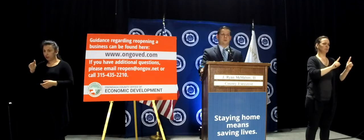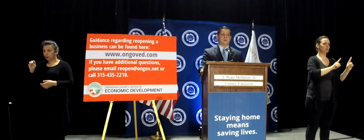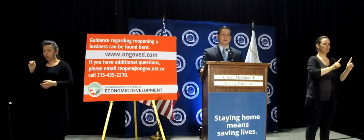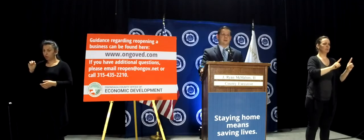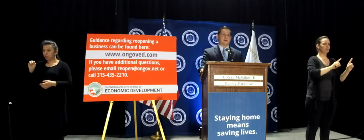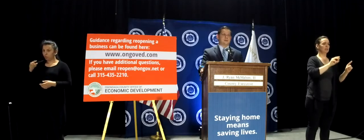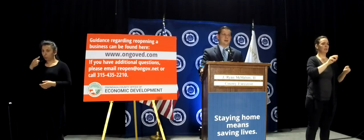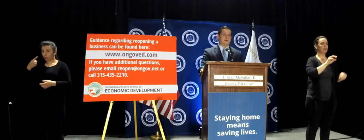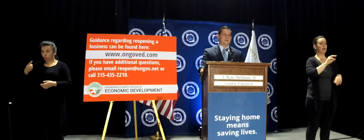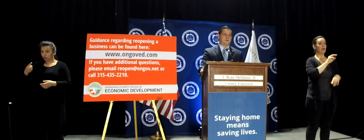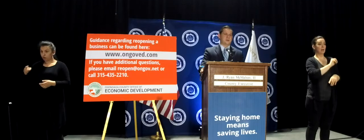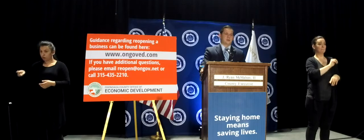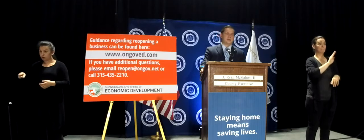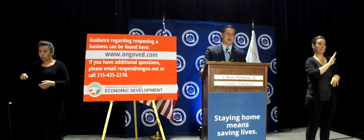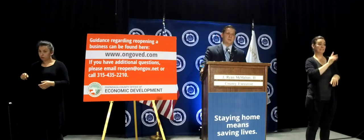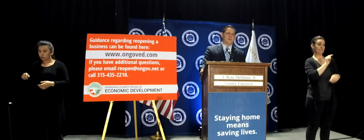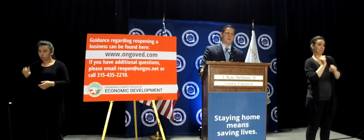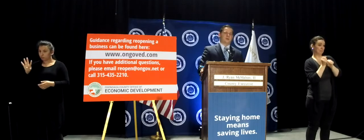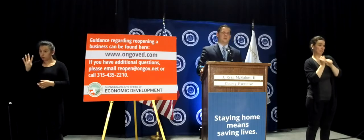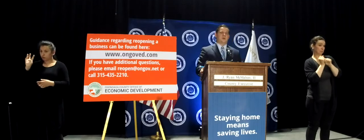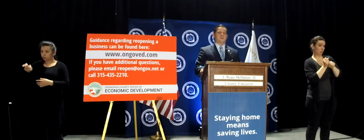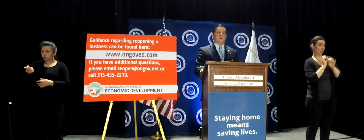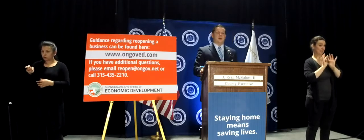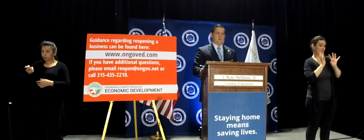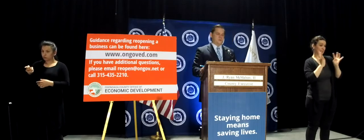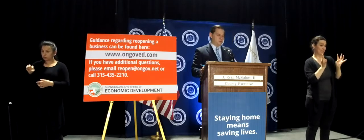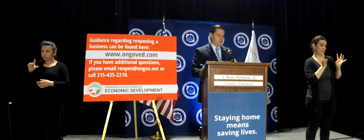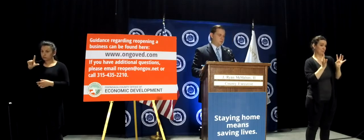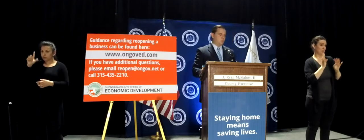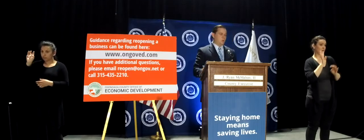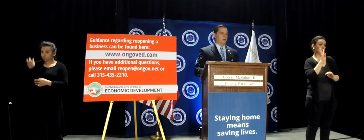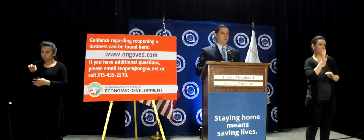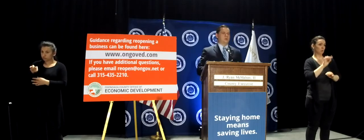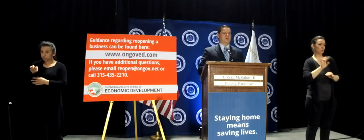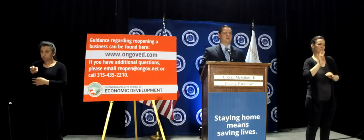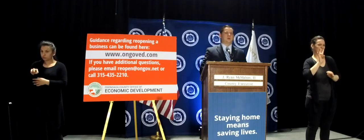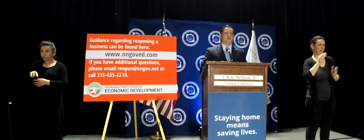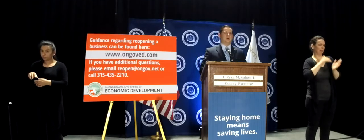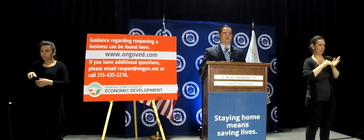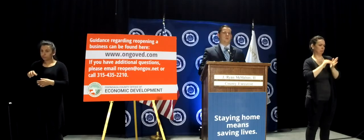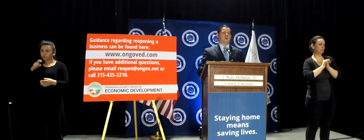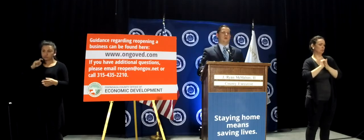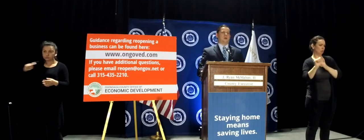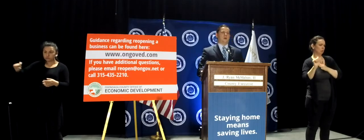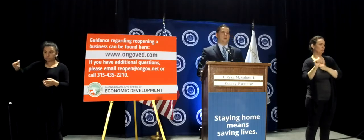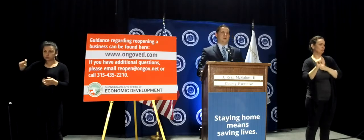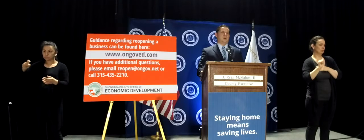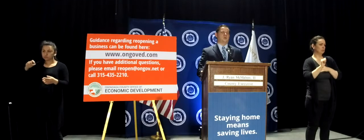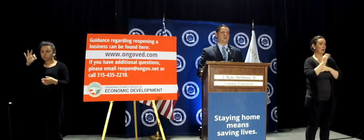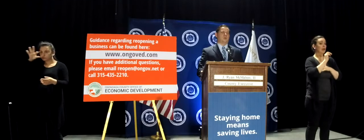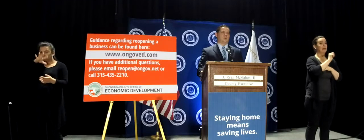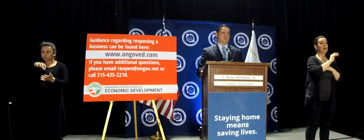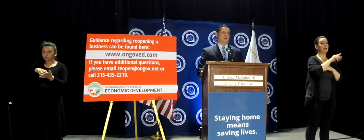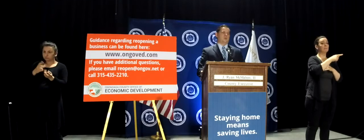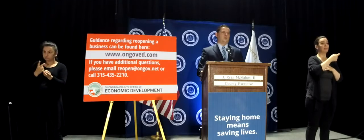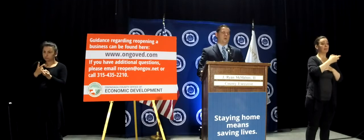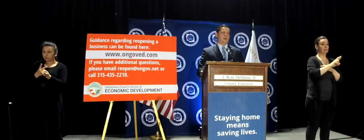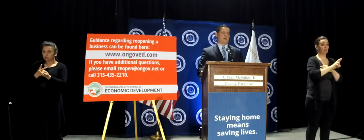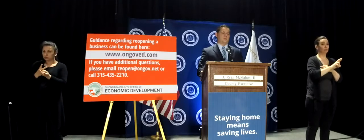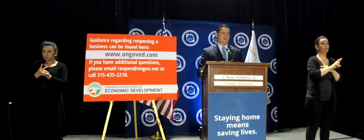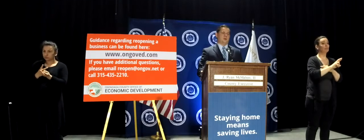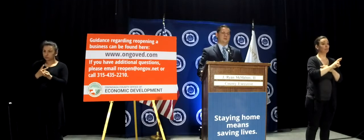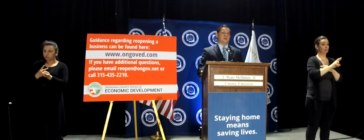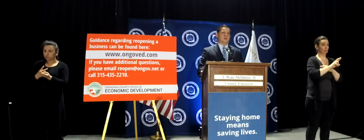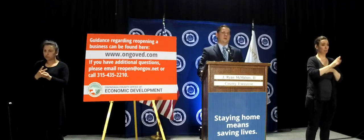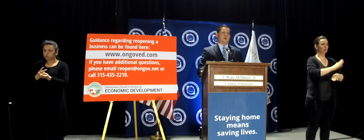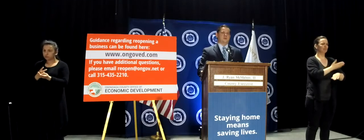between $4,000 to $7,000. The amphitheater only becomes viable if there's going to be more than one high school doing